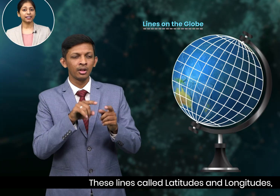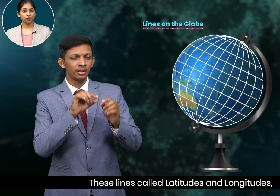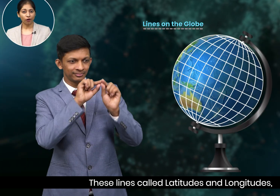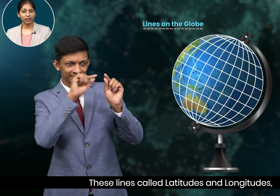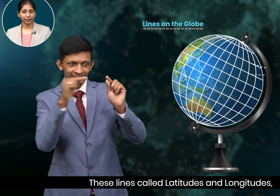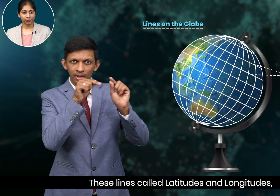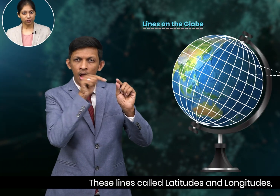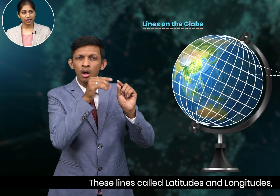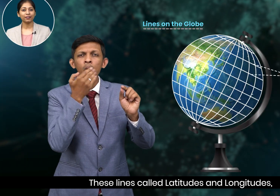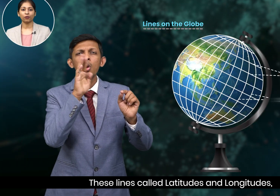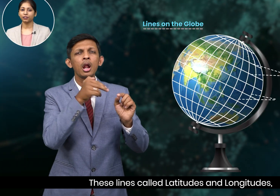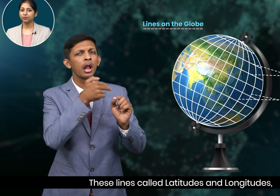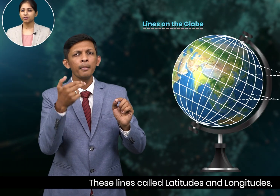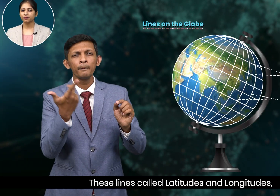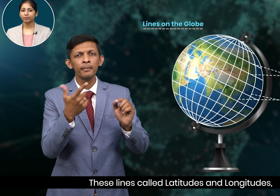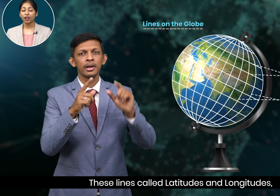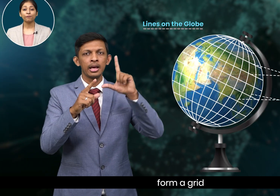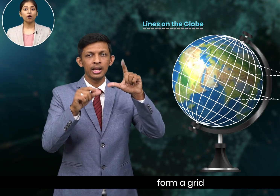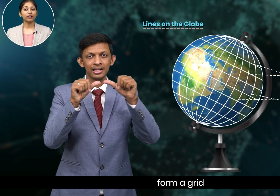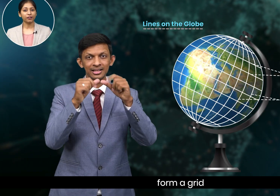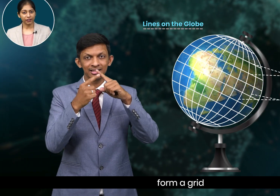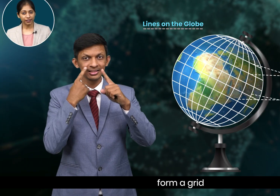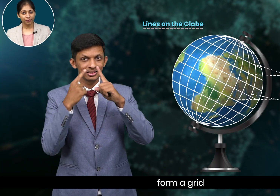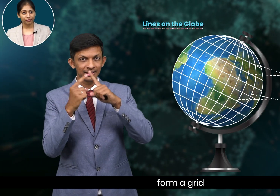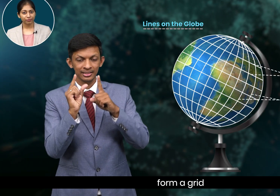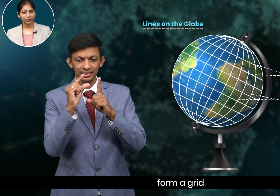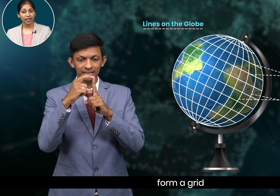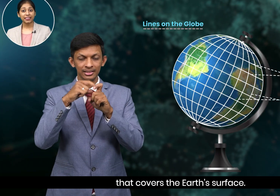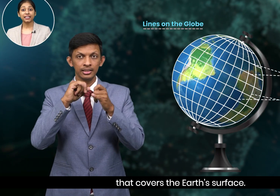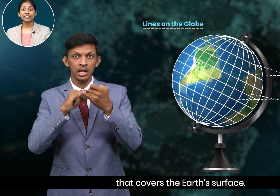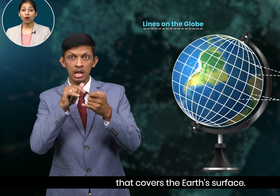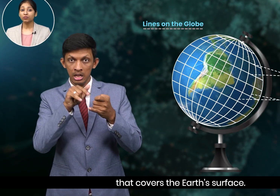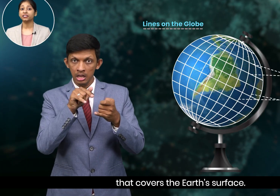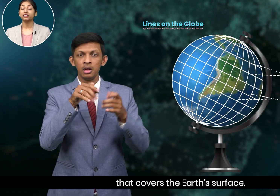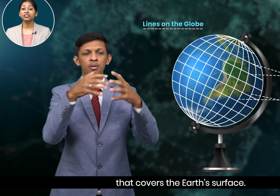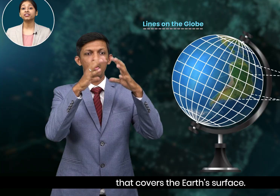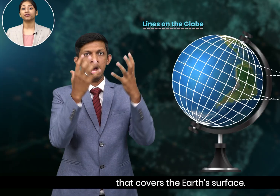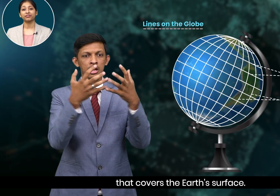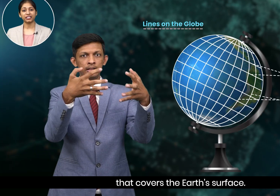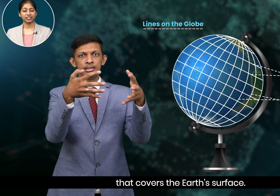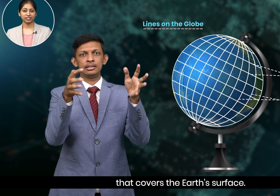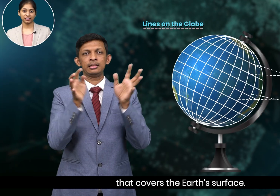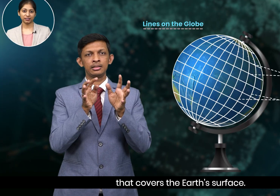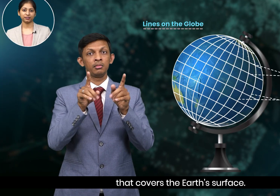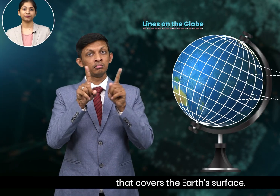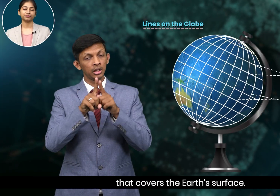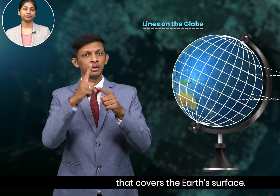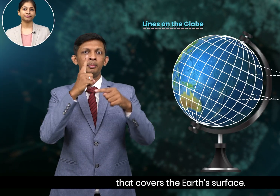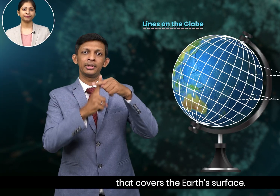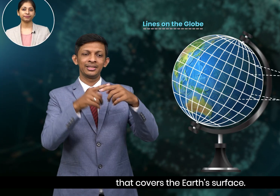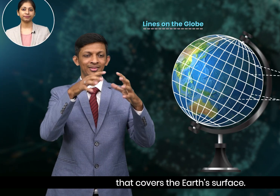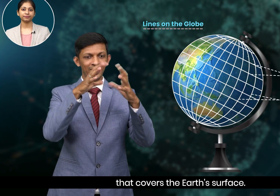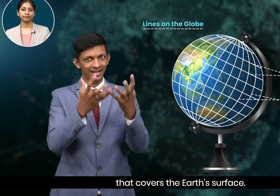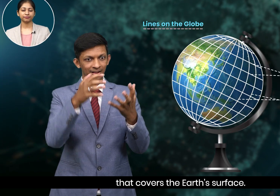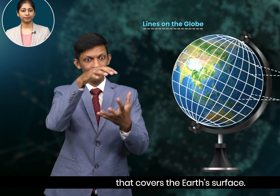These lines, called latitudes and longitudes, form a grid that covers the Earth's surface.